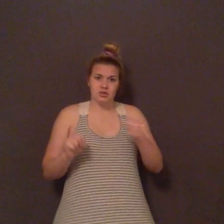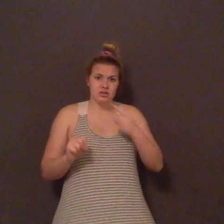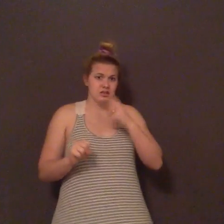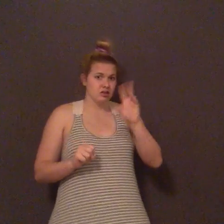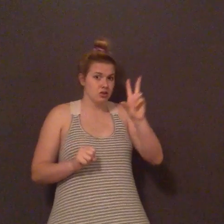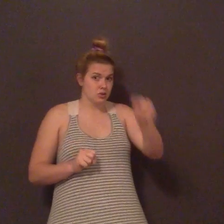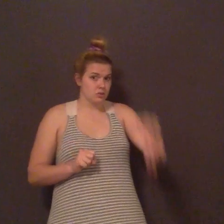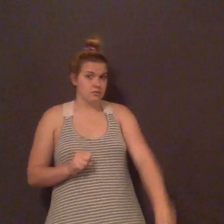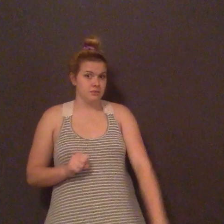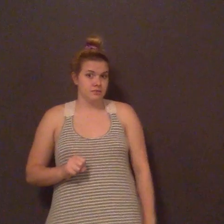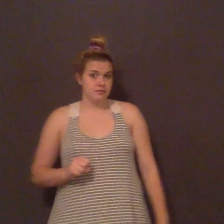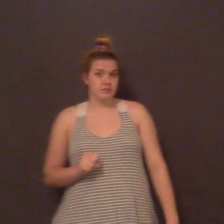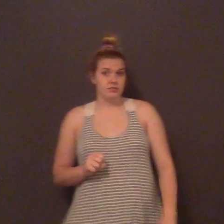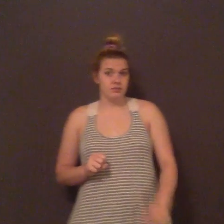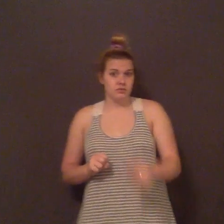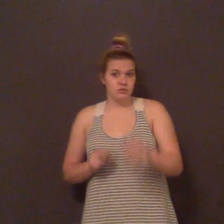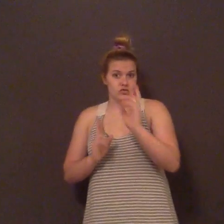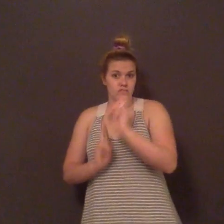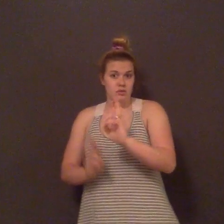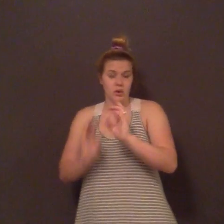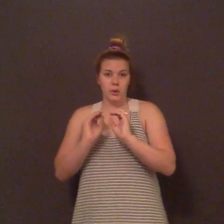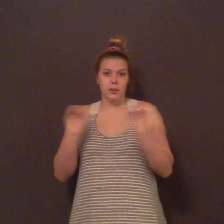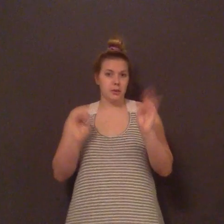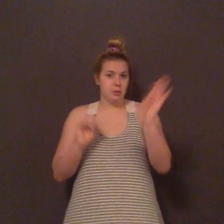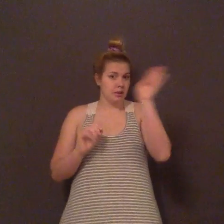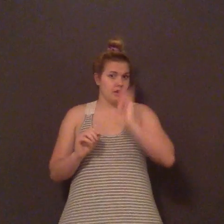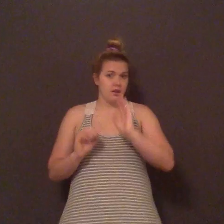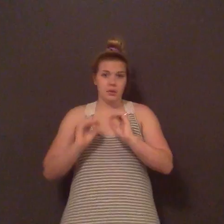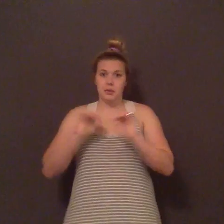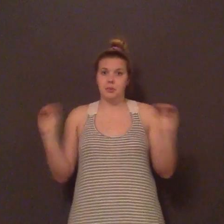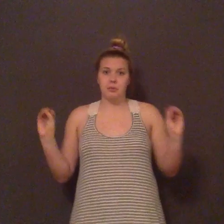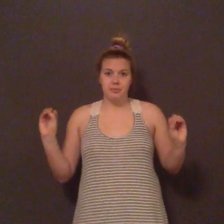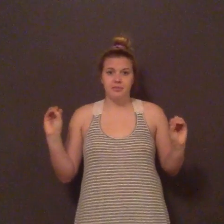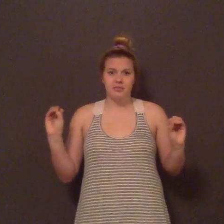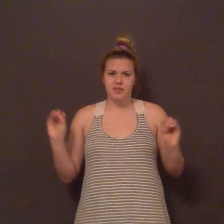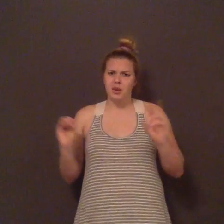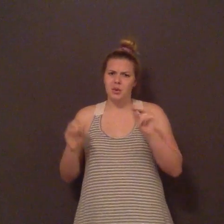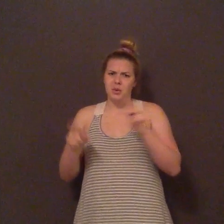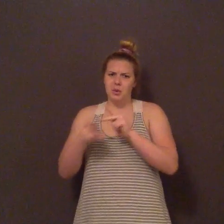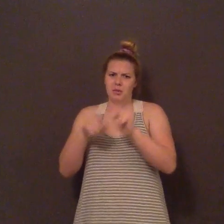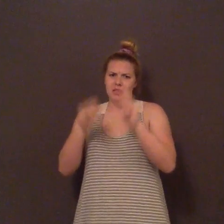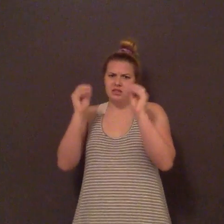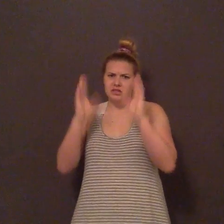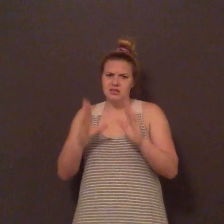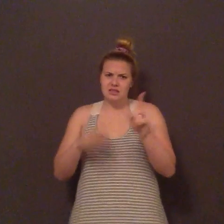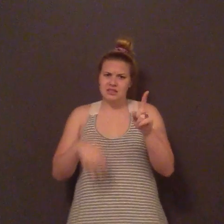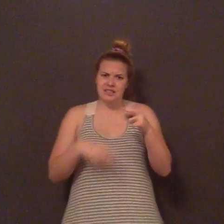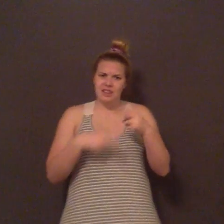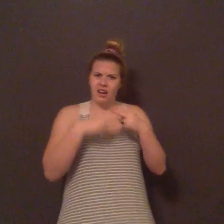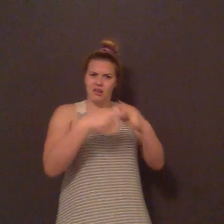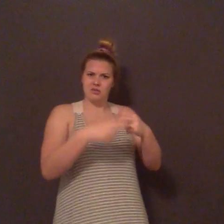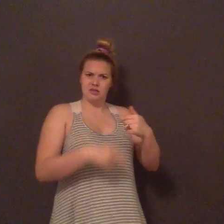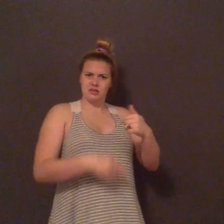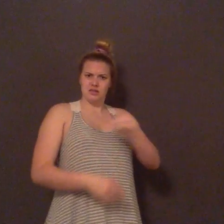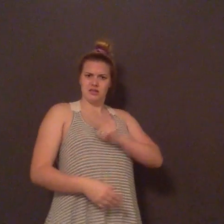man obviously has no respect for God or anything that we believe in. But Professor Kamen doesn't claim to be a Christian either. Do you know how embarrassing this is